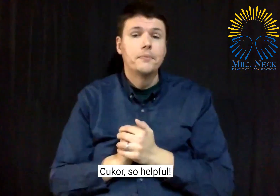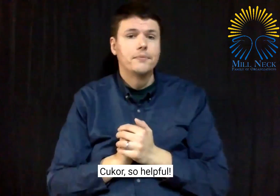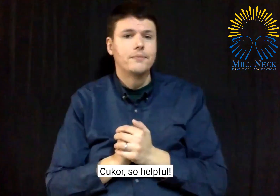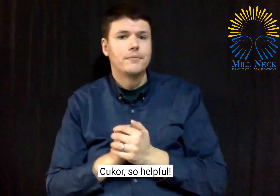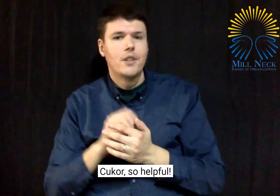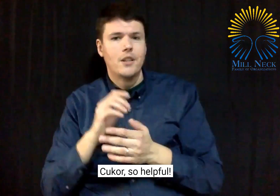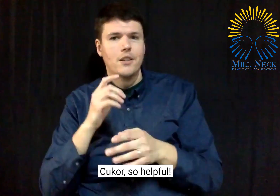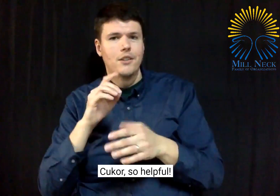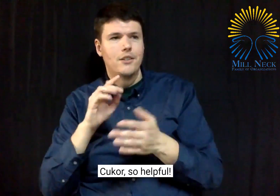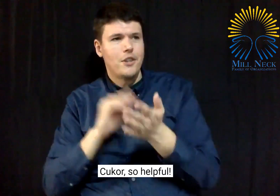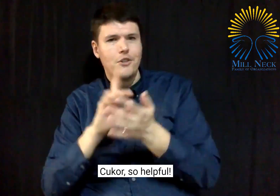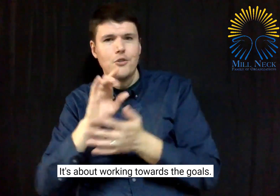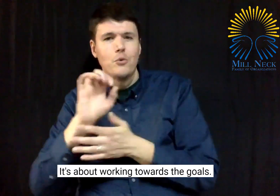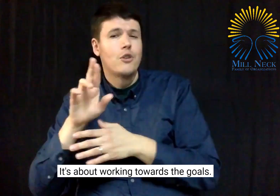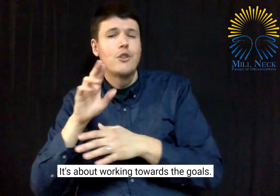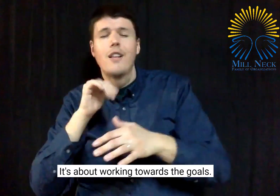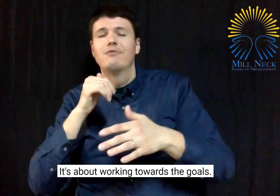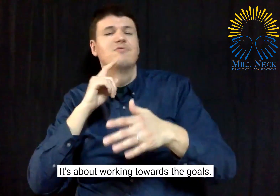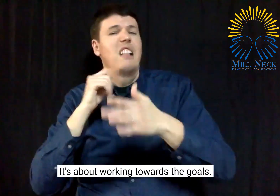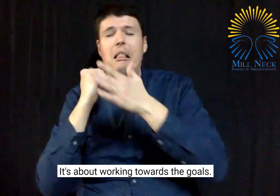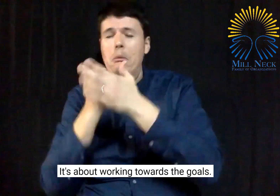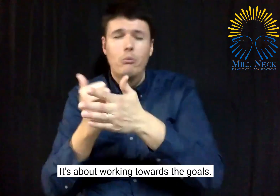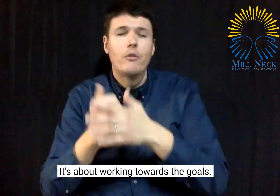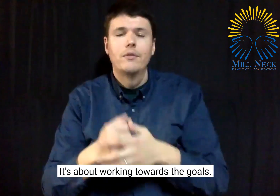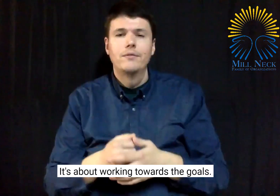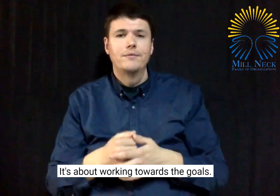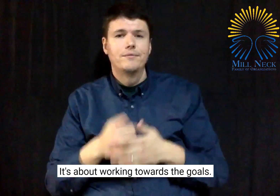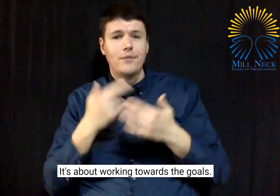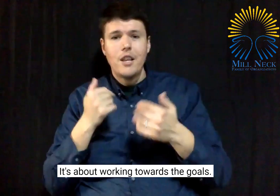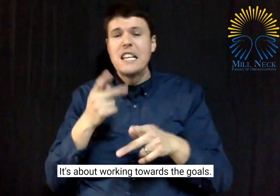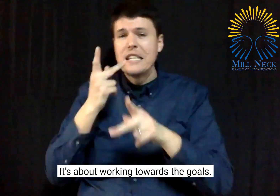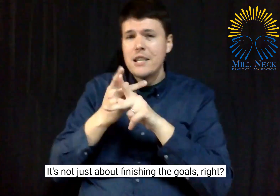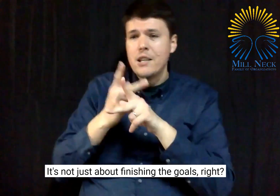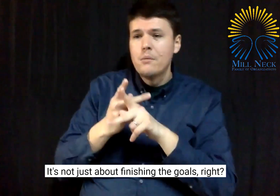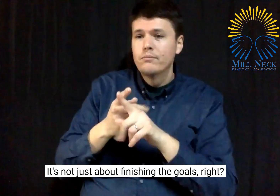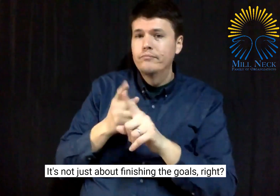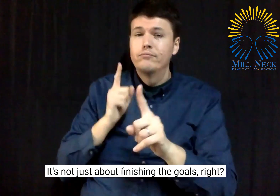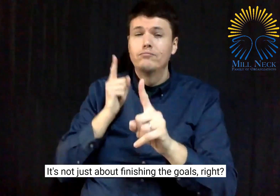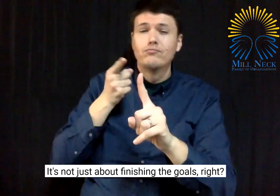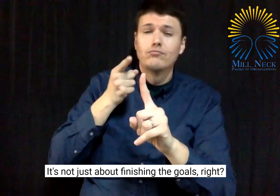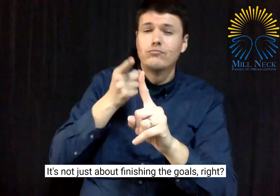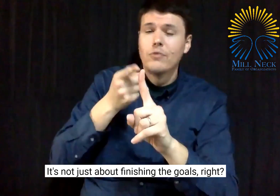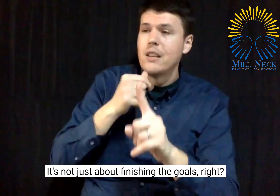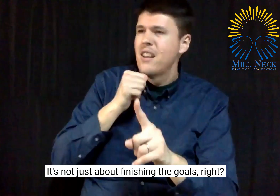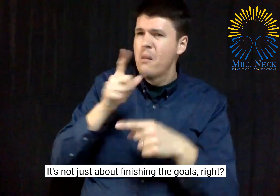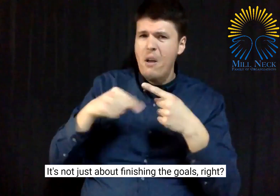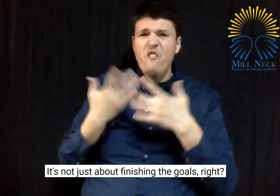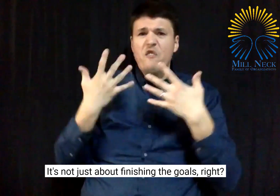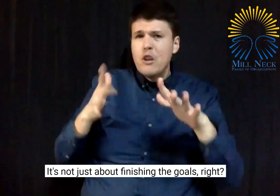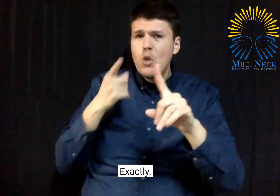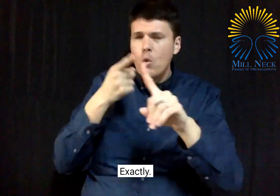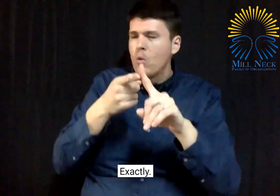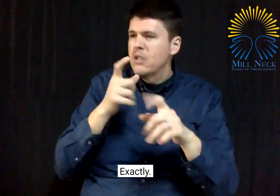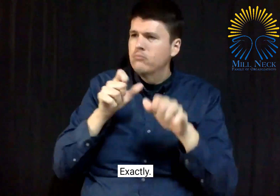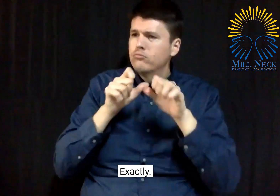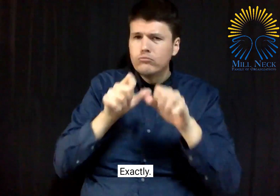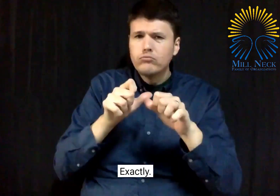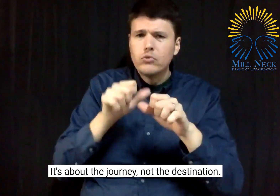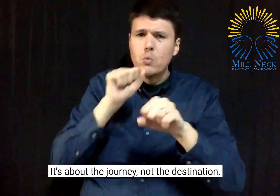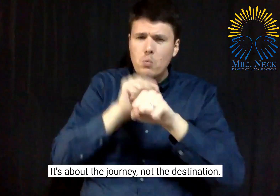so helpful. It's working towards the goals. It's not just about finishing the goals, right? Exactly. It's like about the